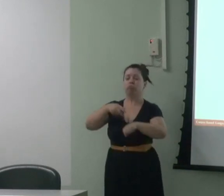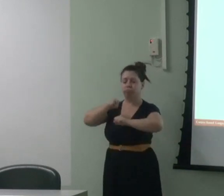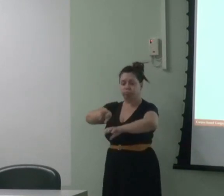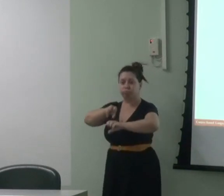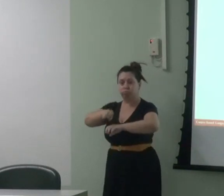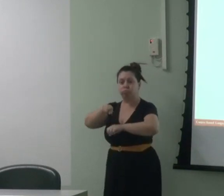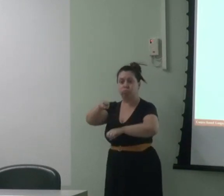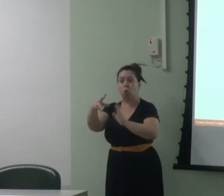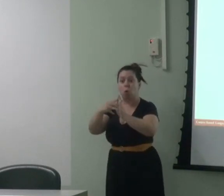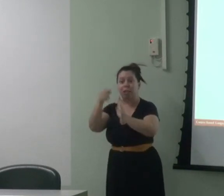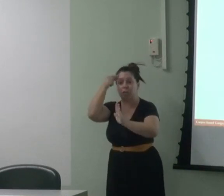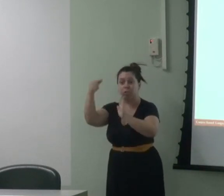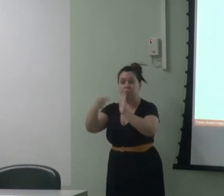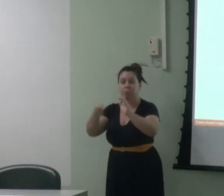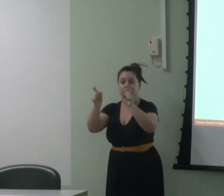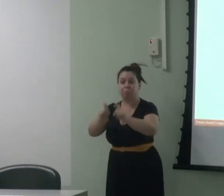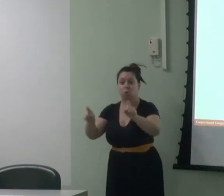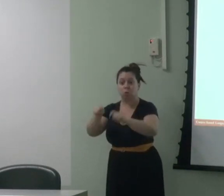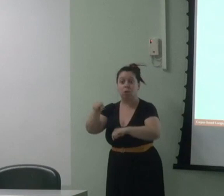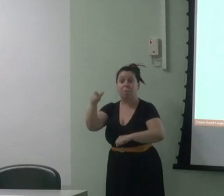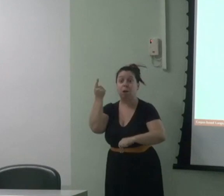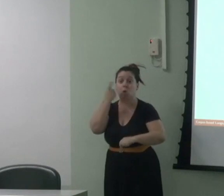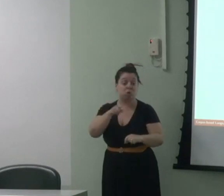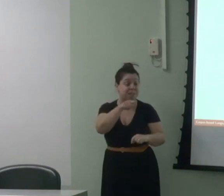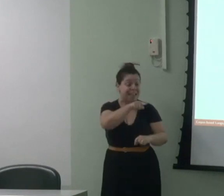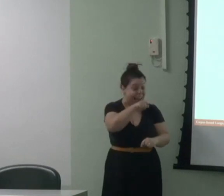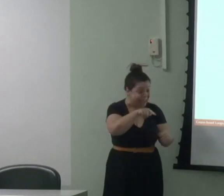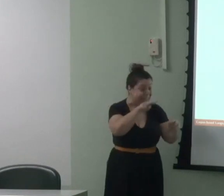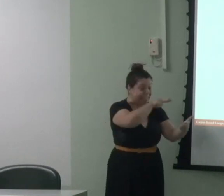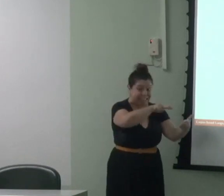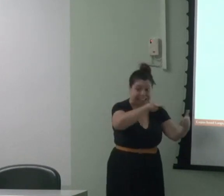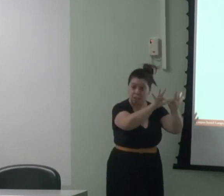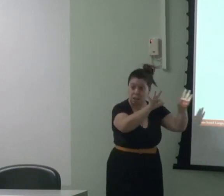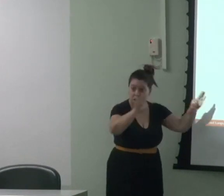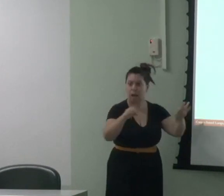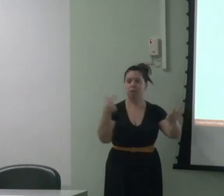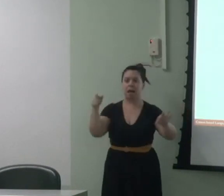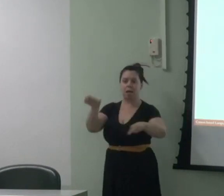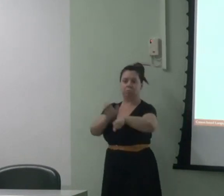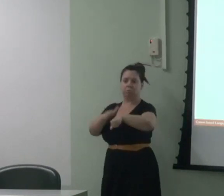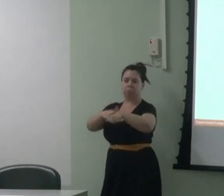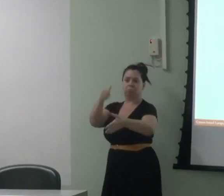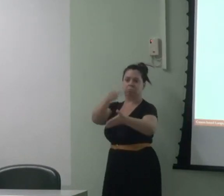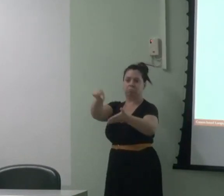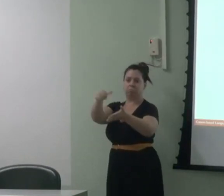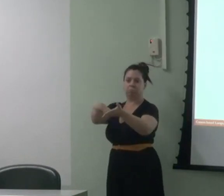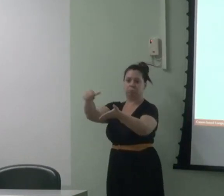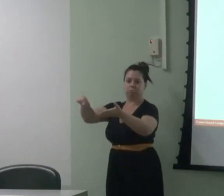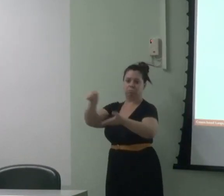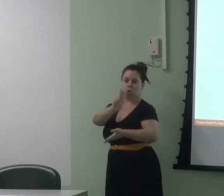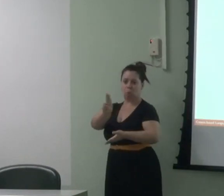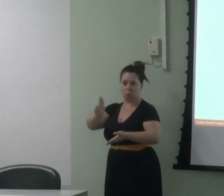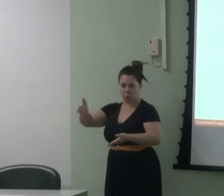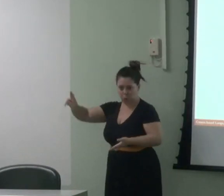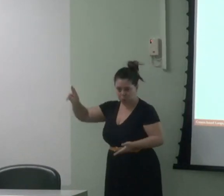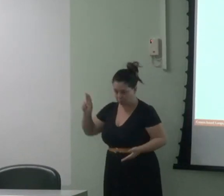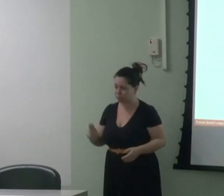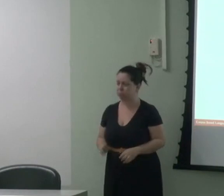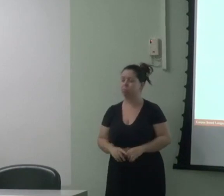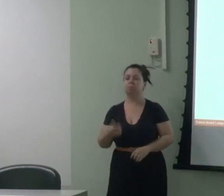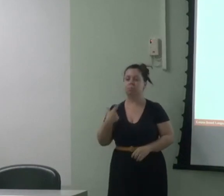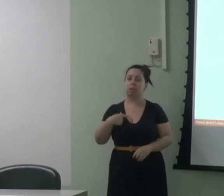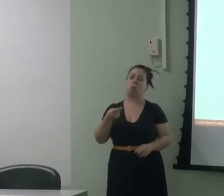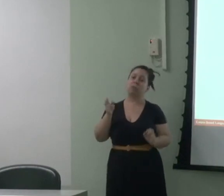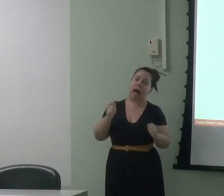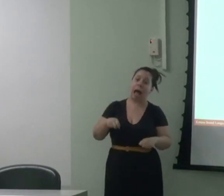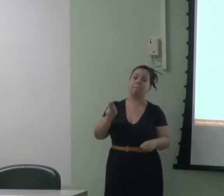longer assumed to be important for end-user applications like machine translation, but it might